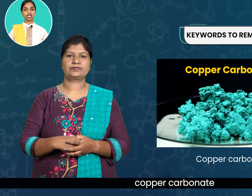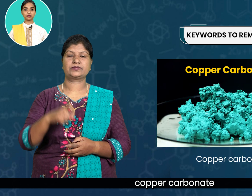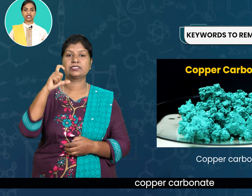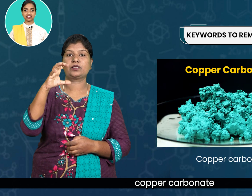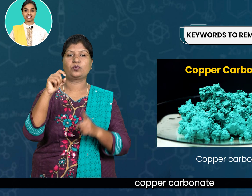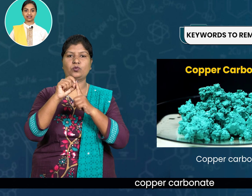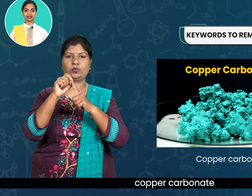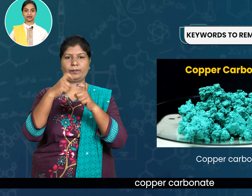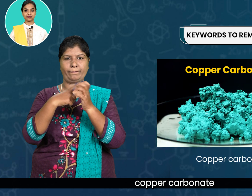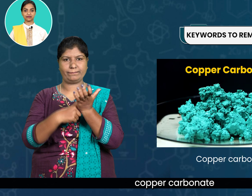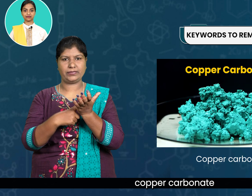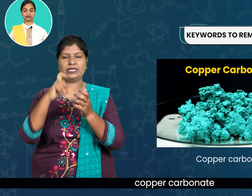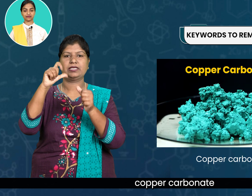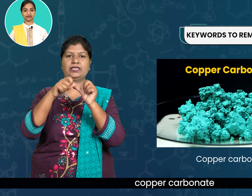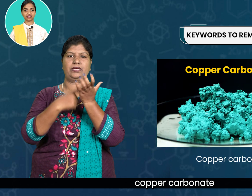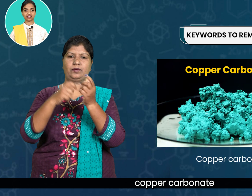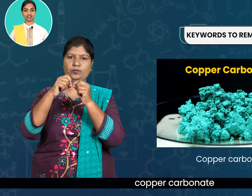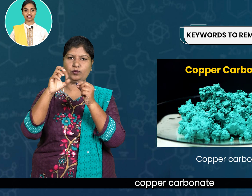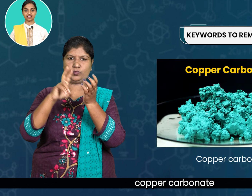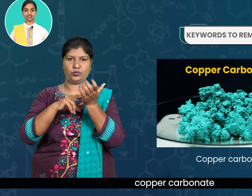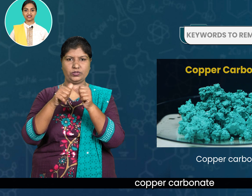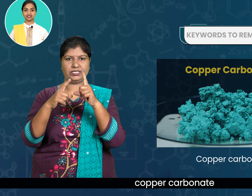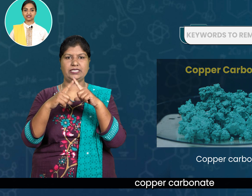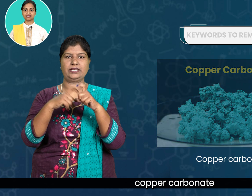copper carbonate.